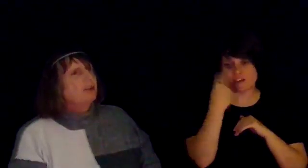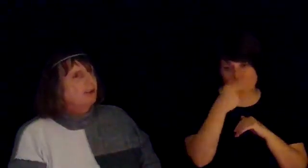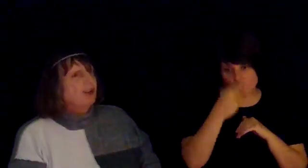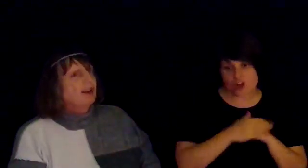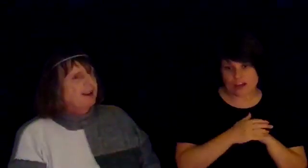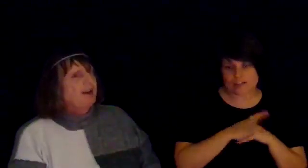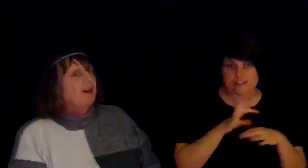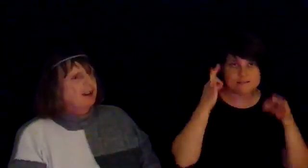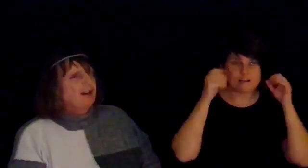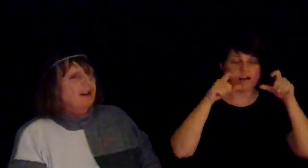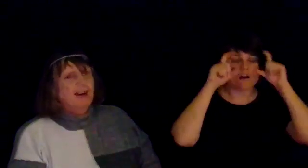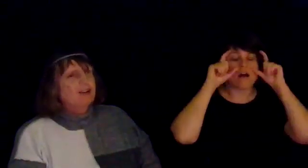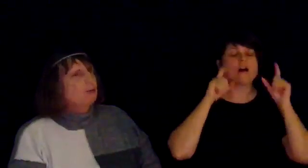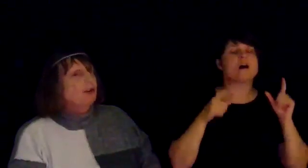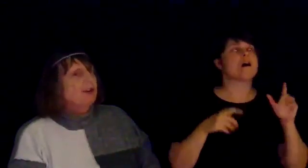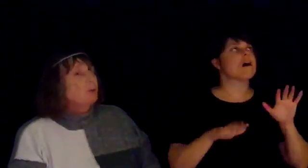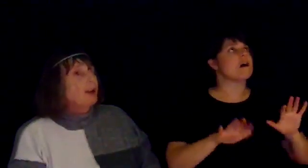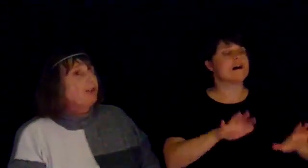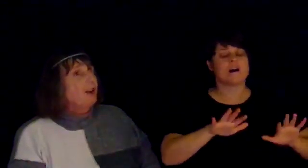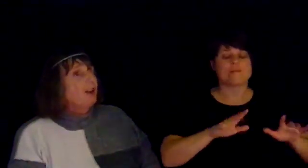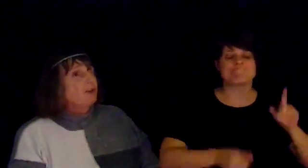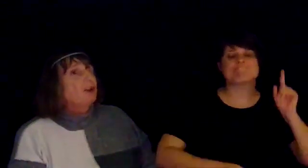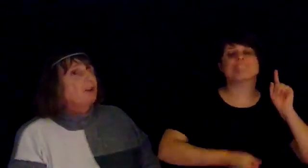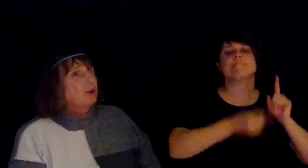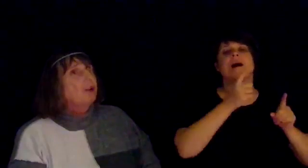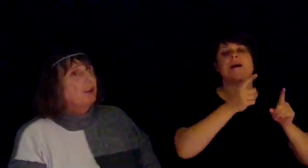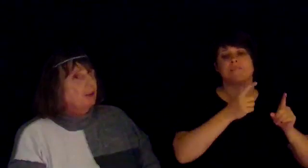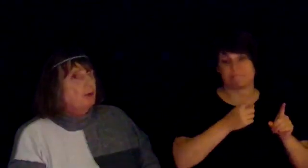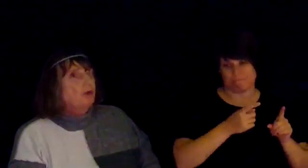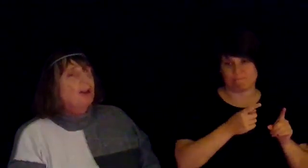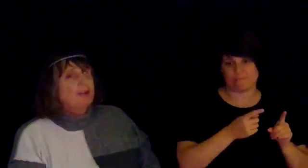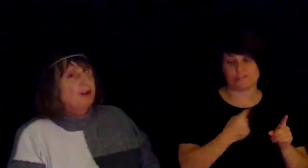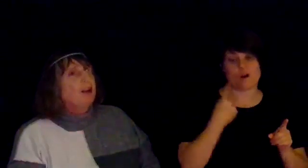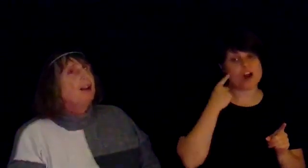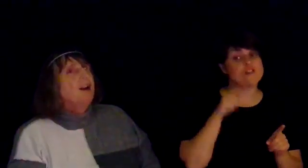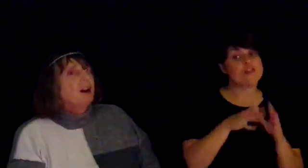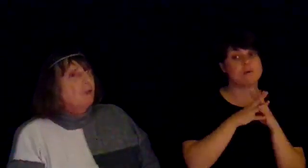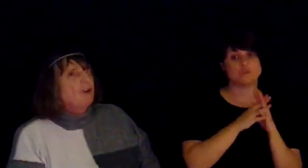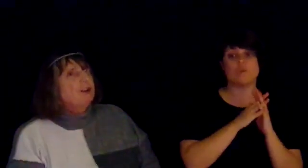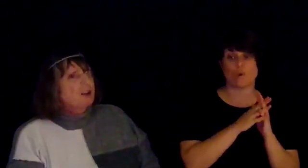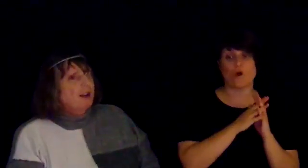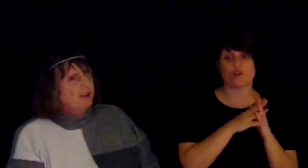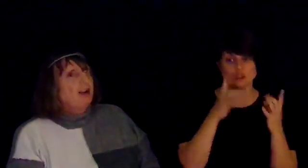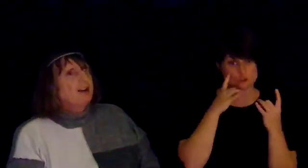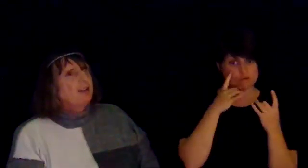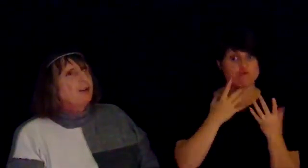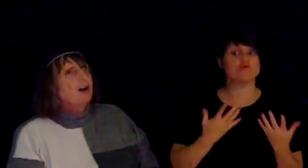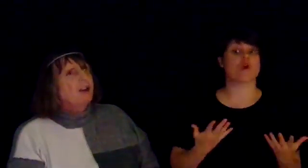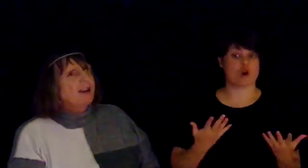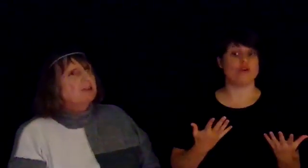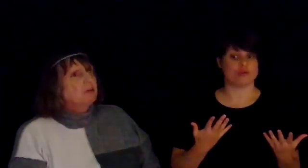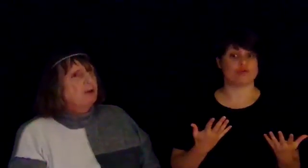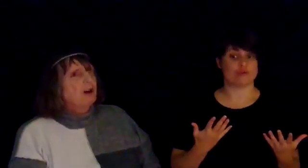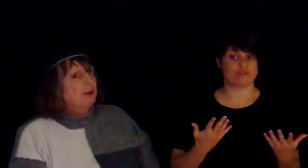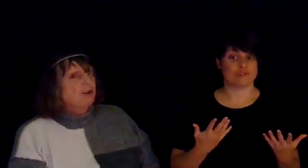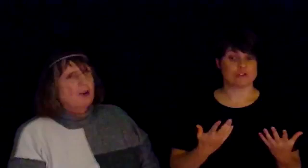long as they get an idea, and they found that very, very useful, and they really appreciate that if you